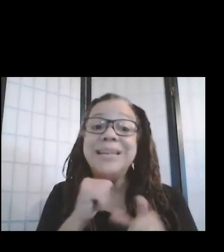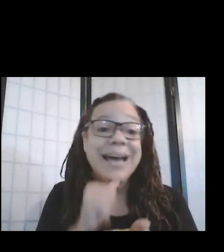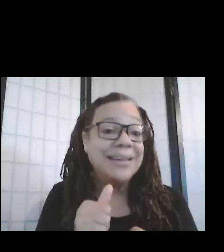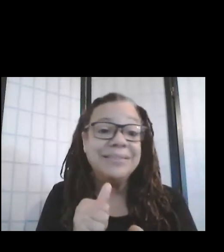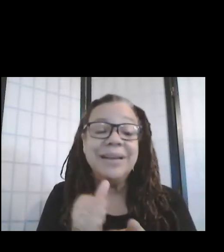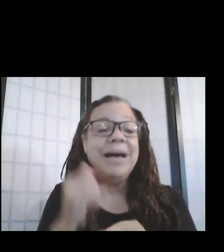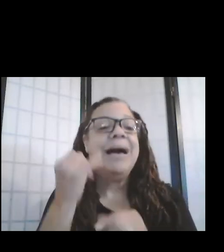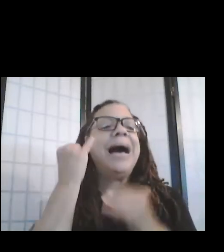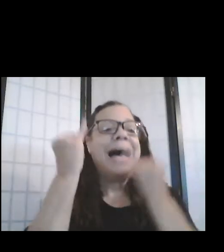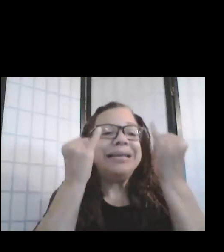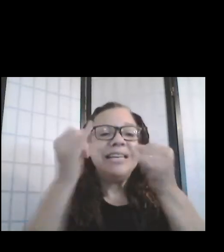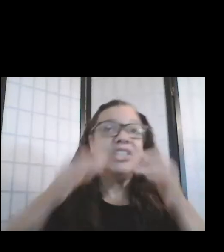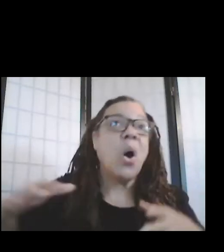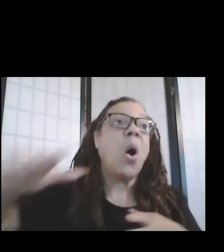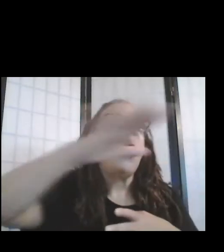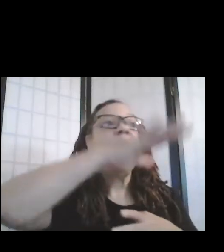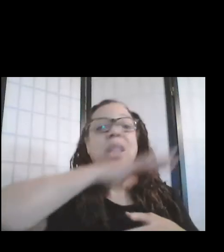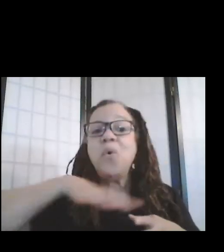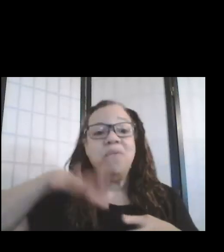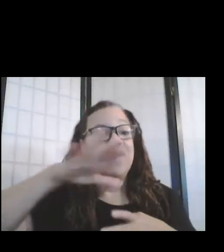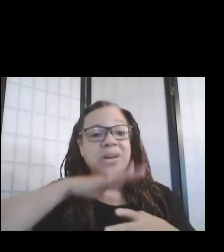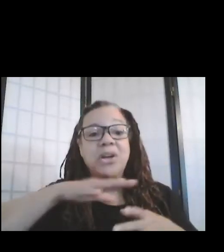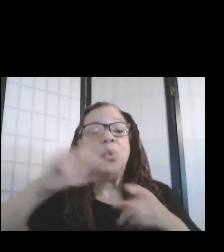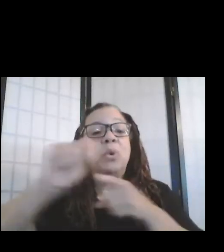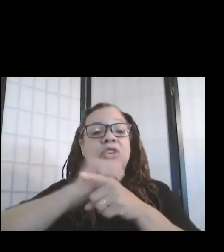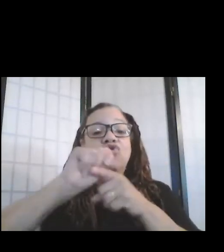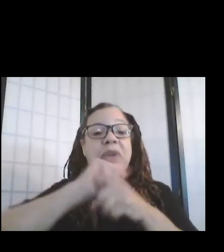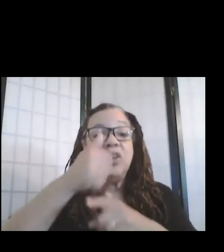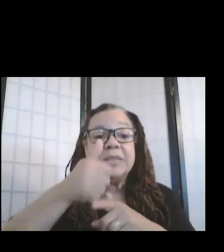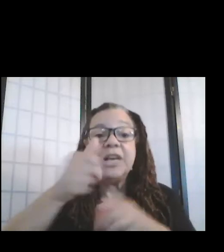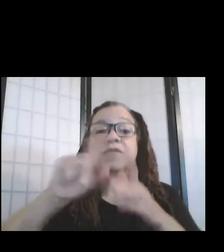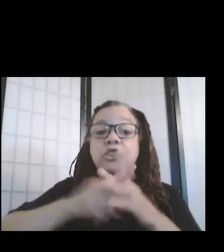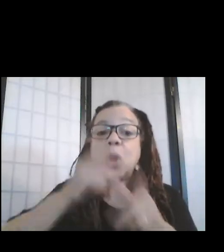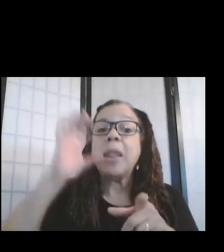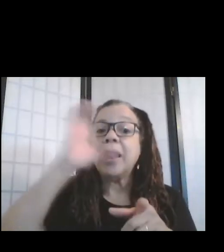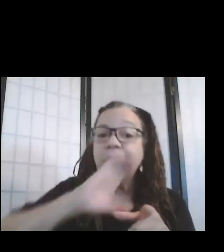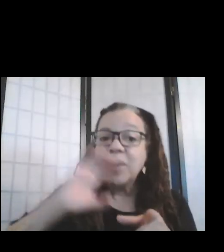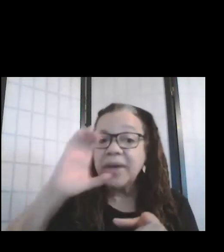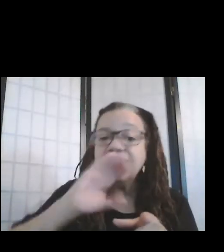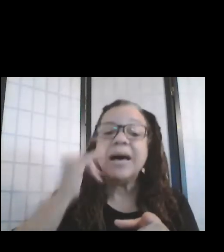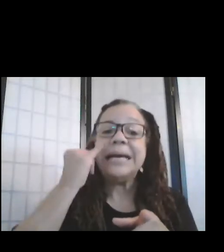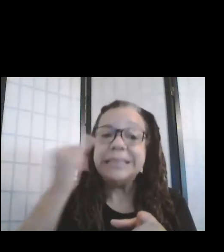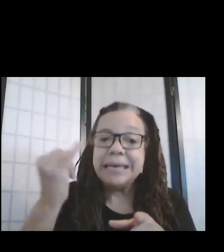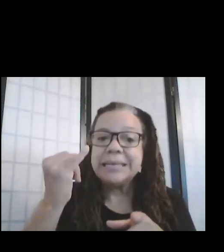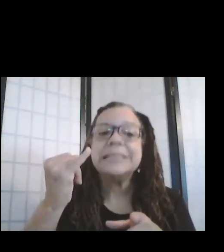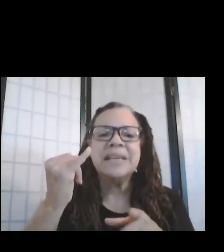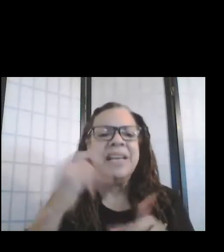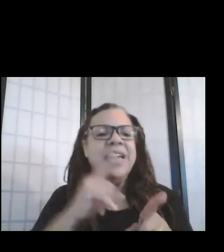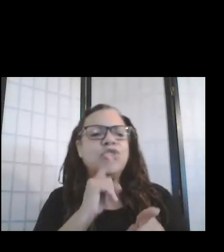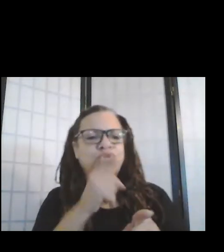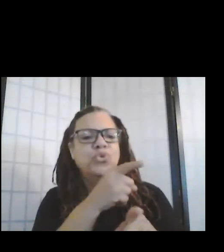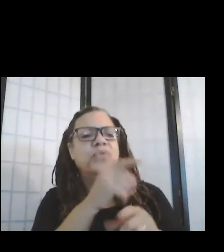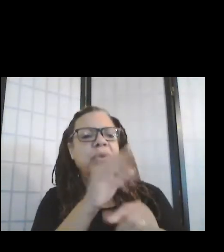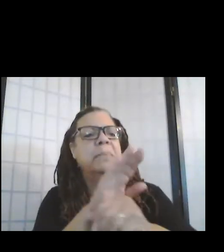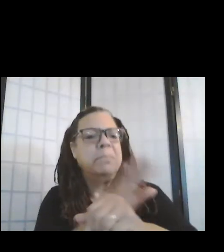ideas are really everywhere. And once you've trained yourself to start looking for them, I think this is true, and you people who are musicians could